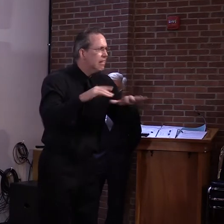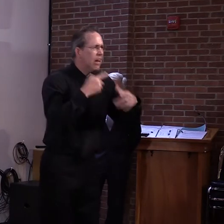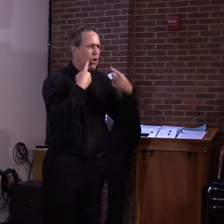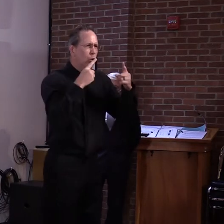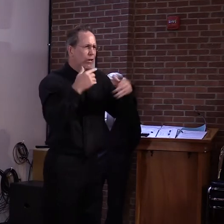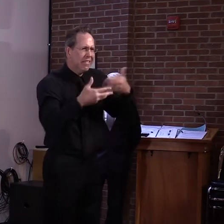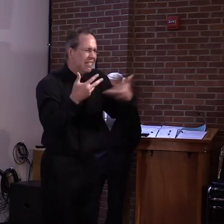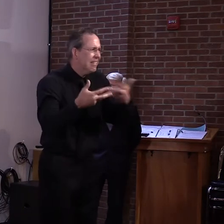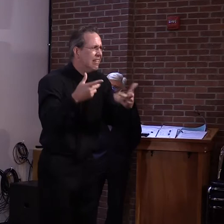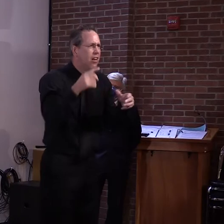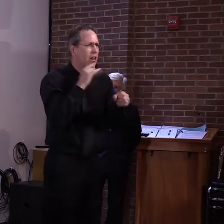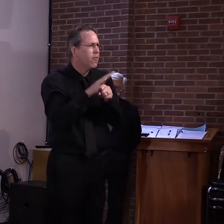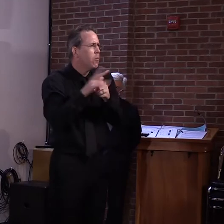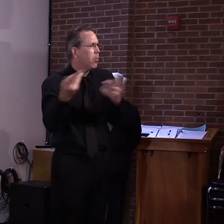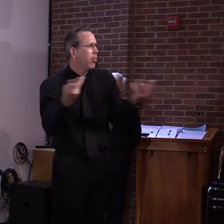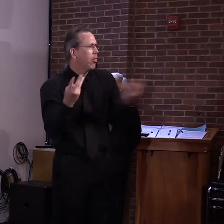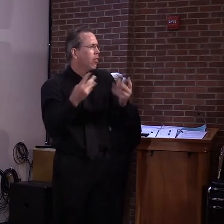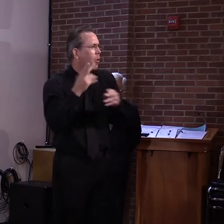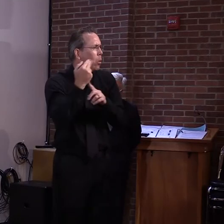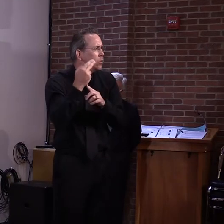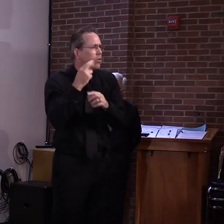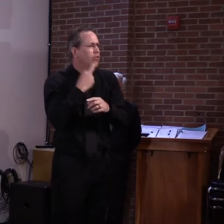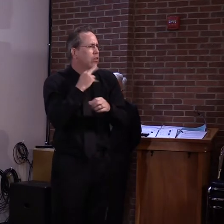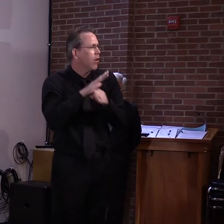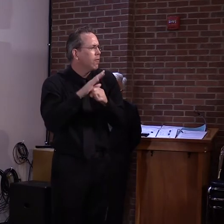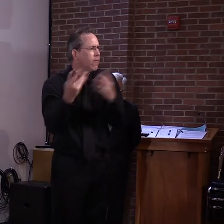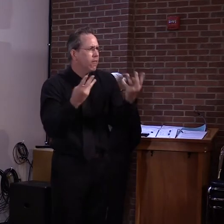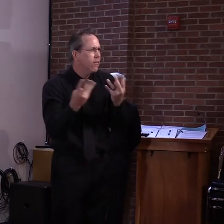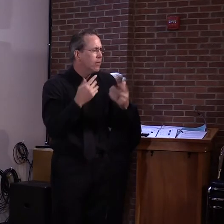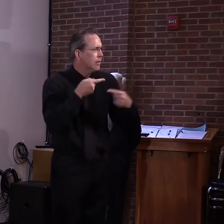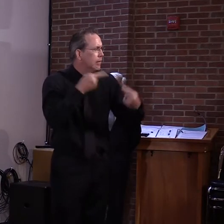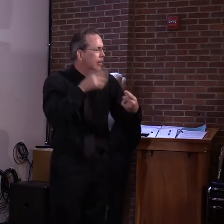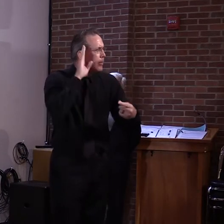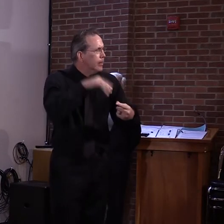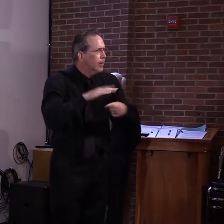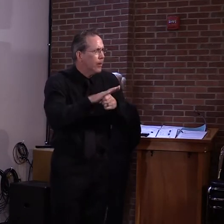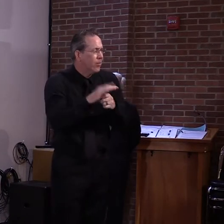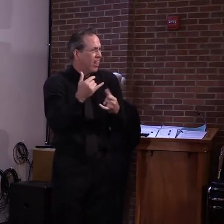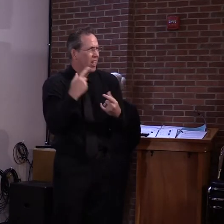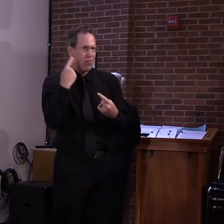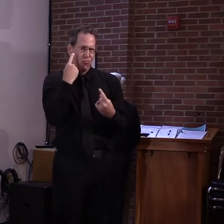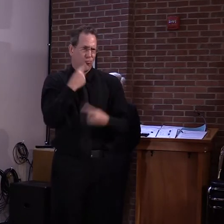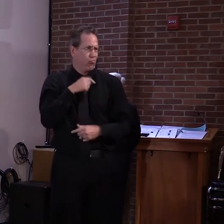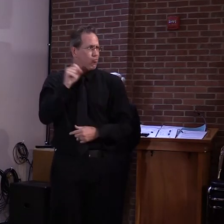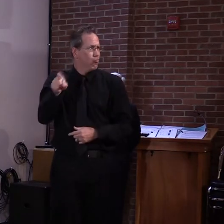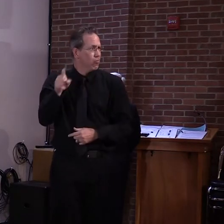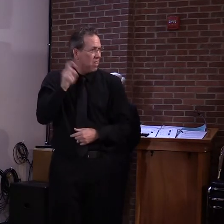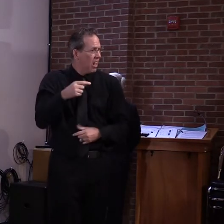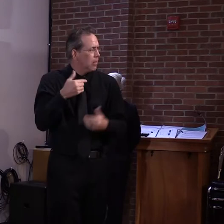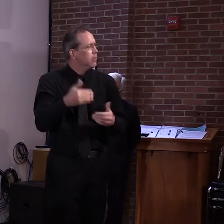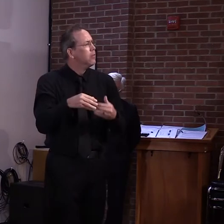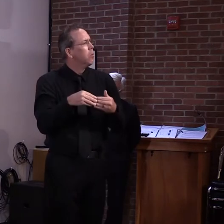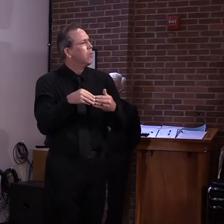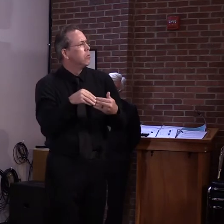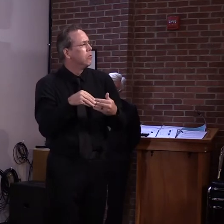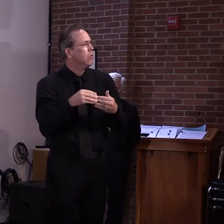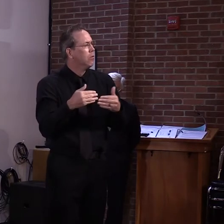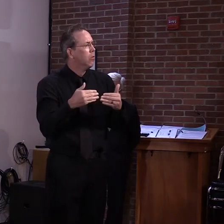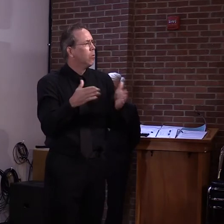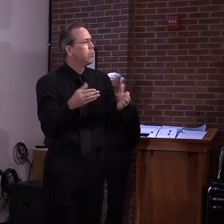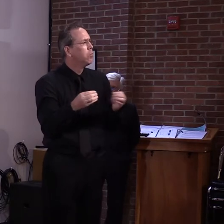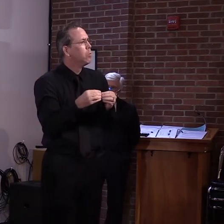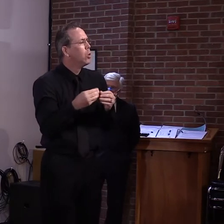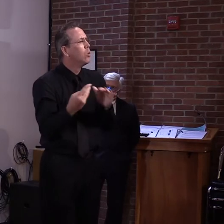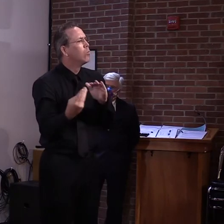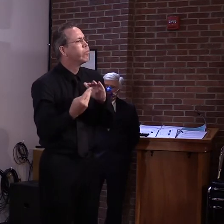for indoor dining in restaurants. Yeah, we talked about this a little bit, I think, last week, and my